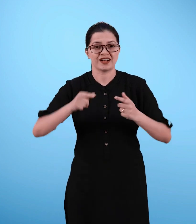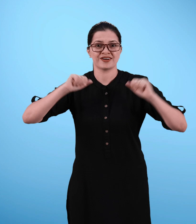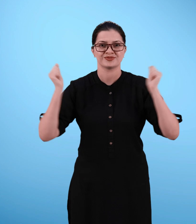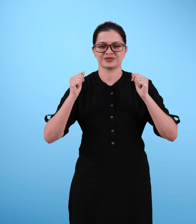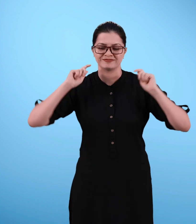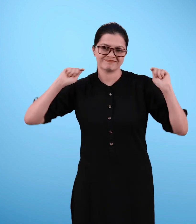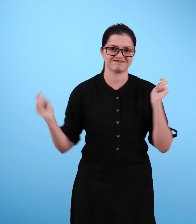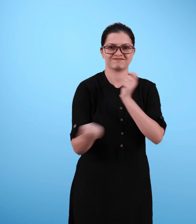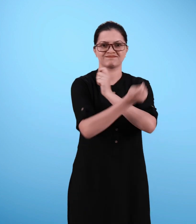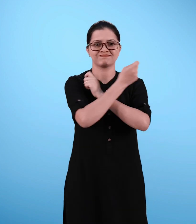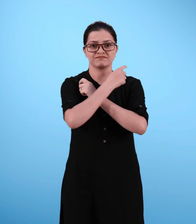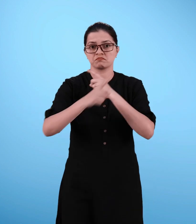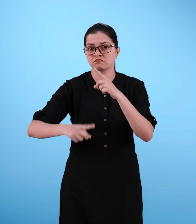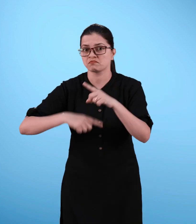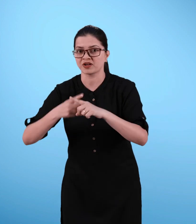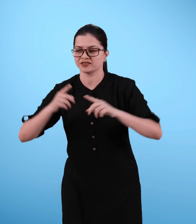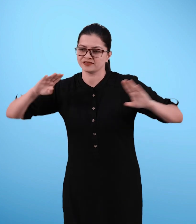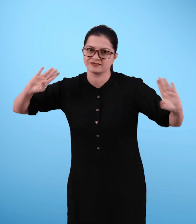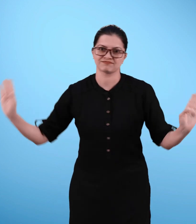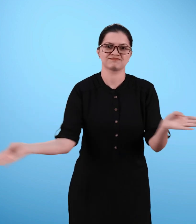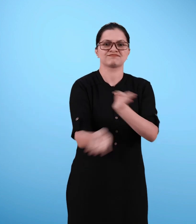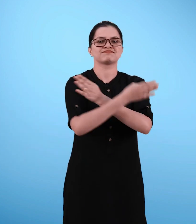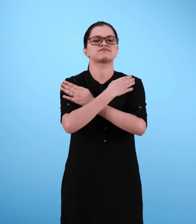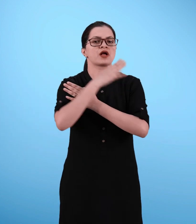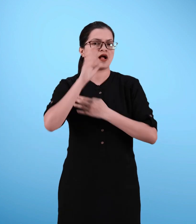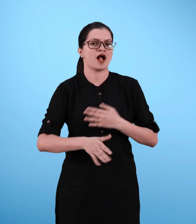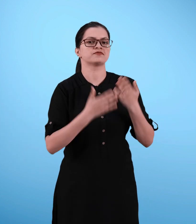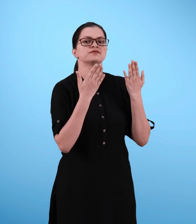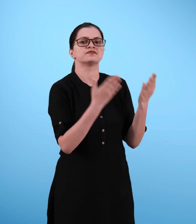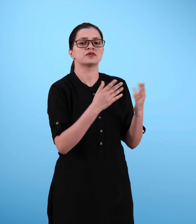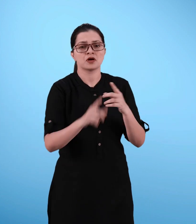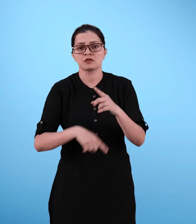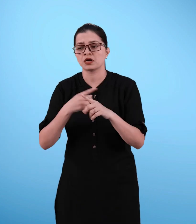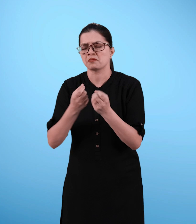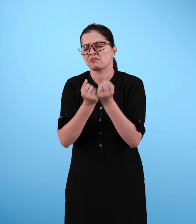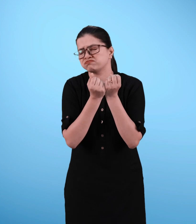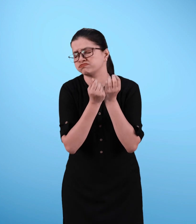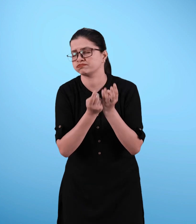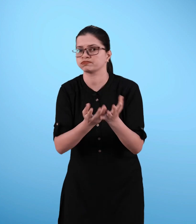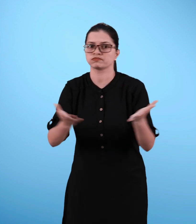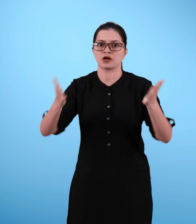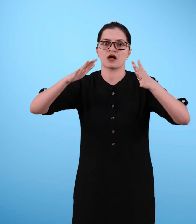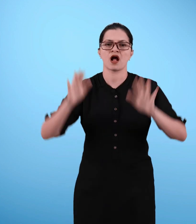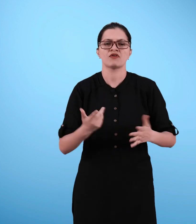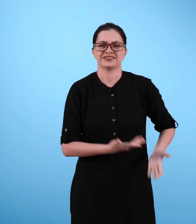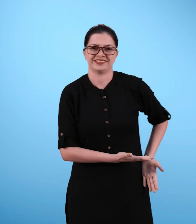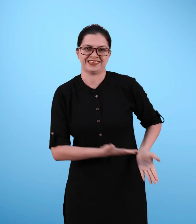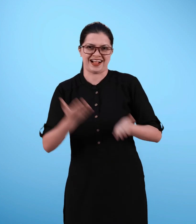He also had woolen mufflers and There were shawls. many silk saris There were as many well. silk saris Paheli as and well.